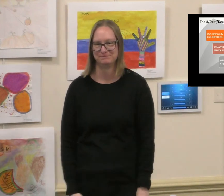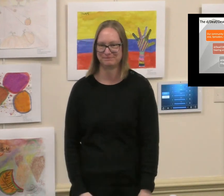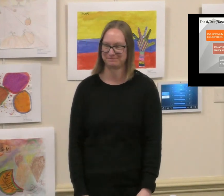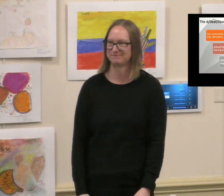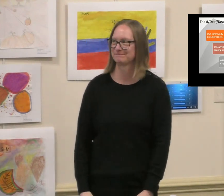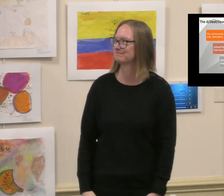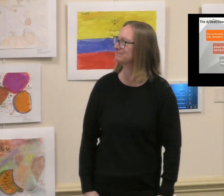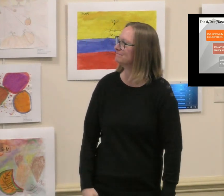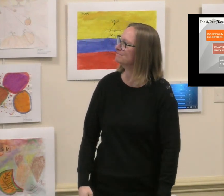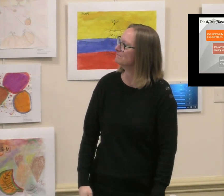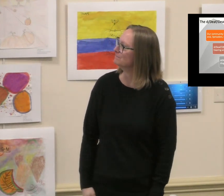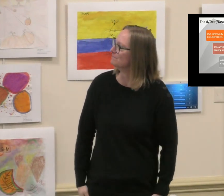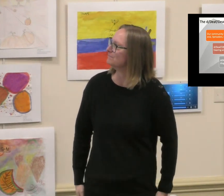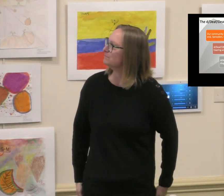to focus.